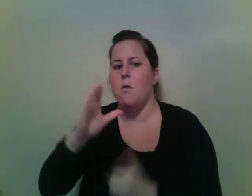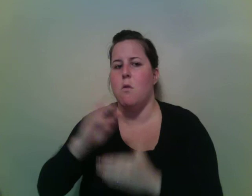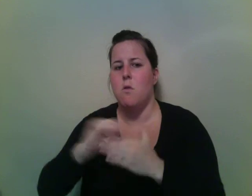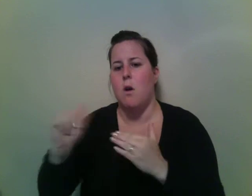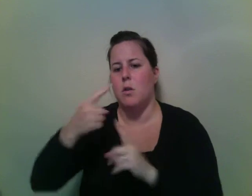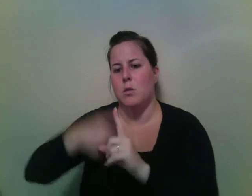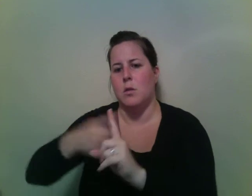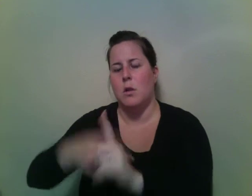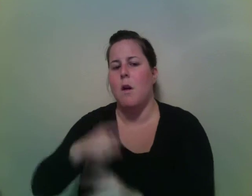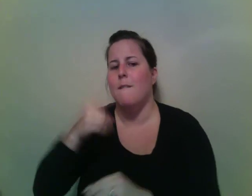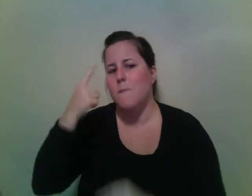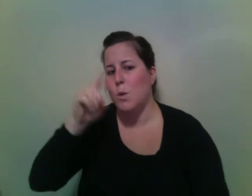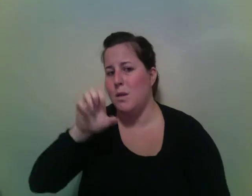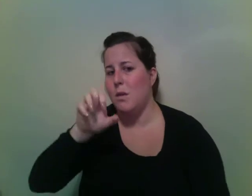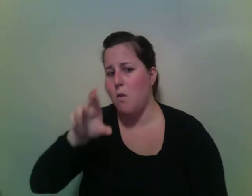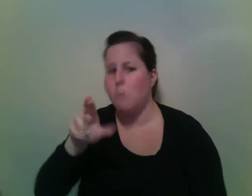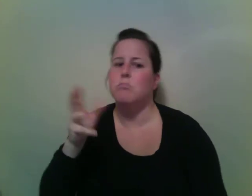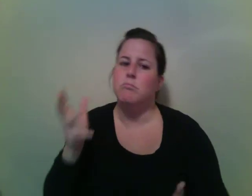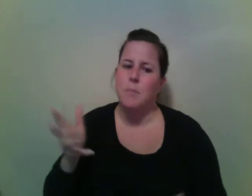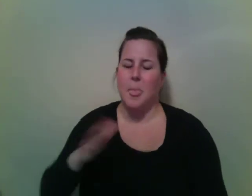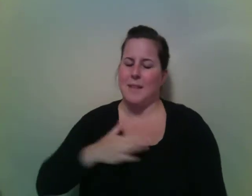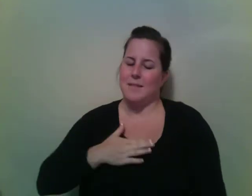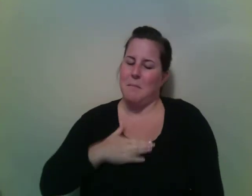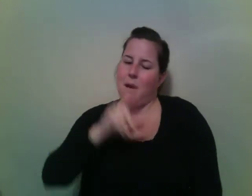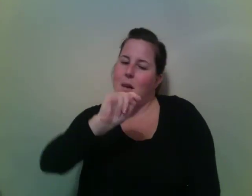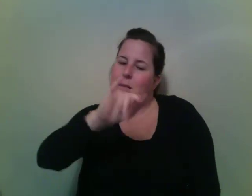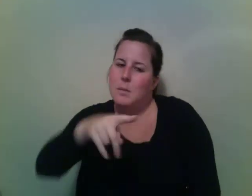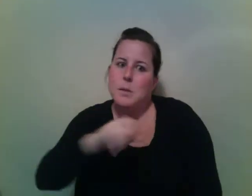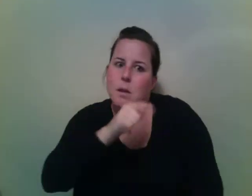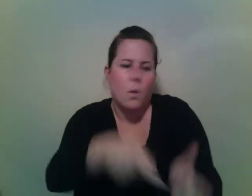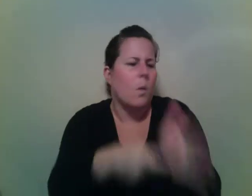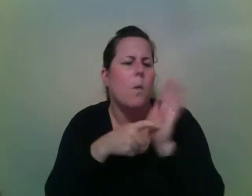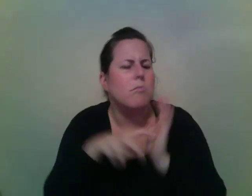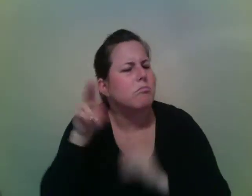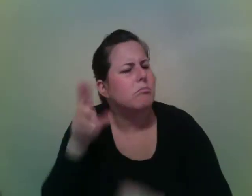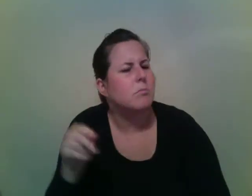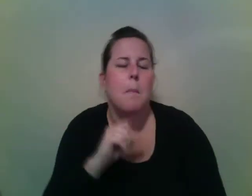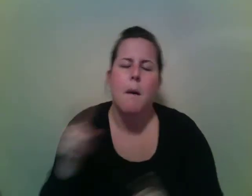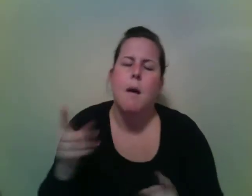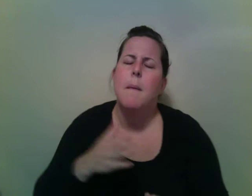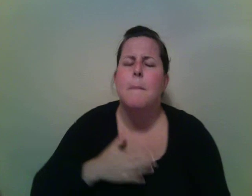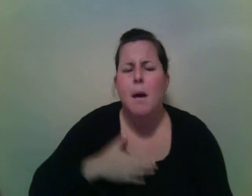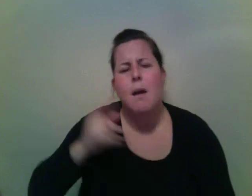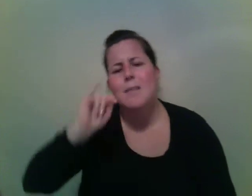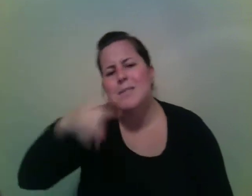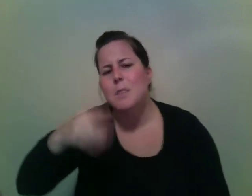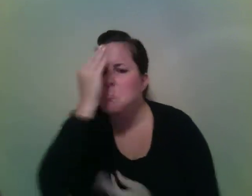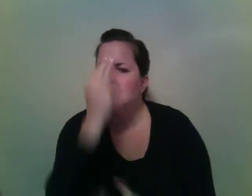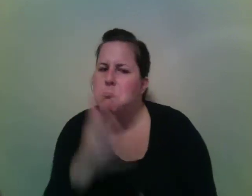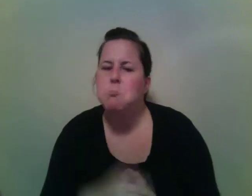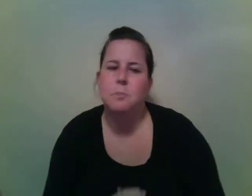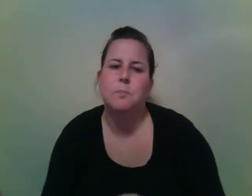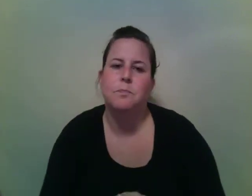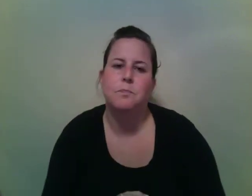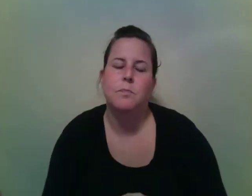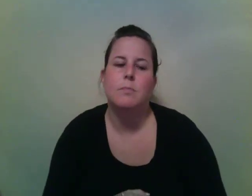every month. That's just my tip. Again, that's not necessary or required. It's just the tip of mine. So strategic